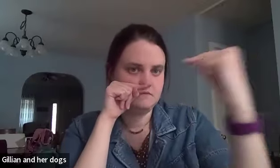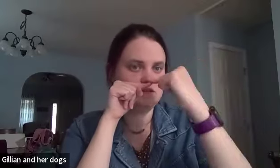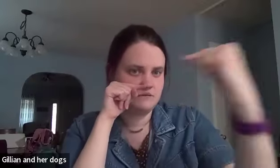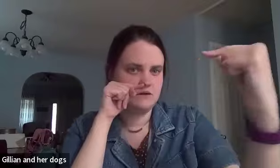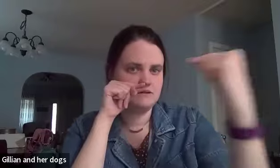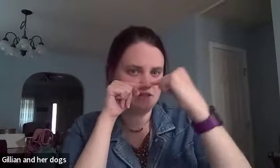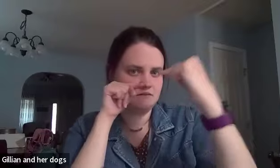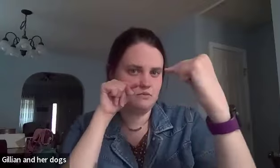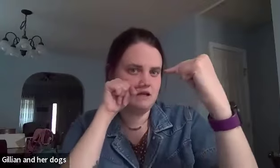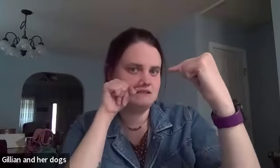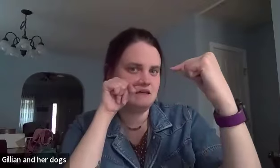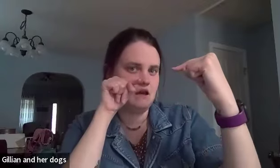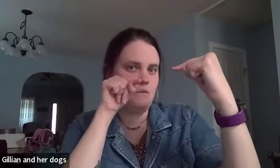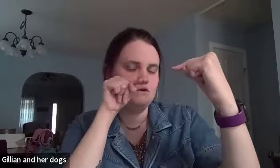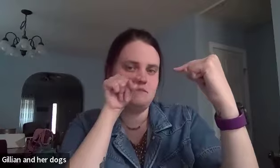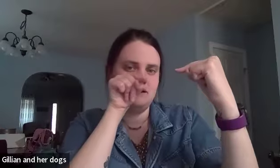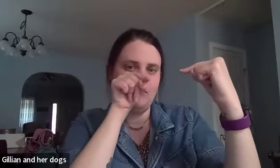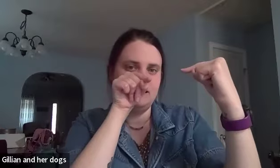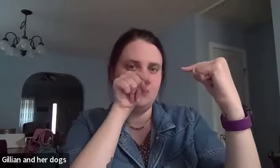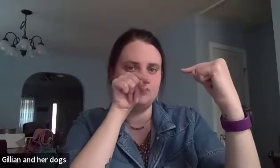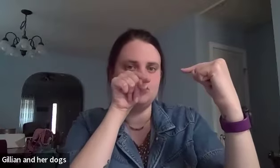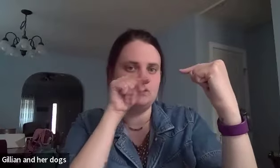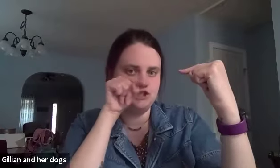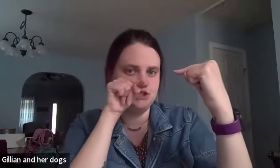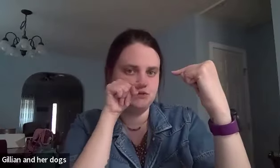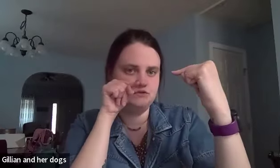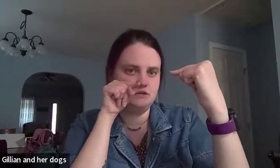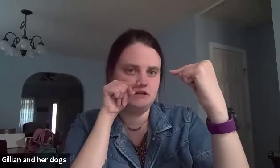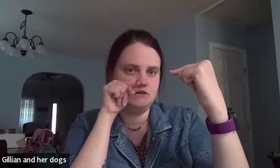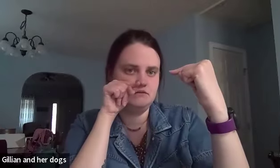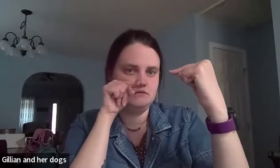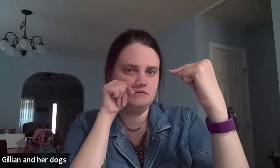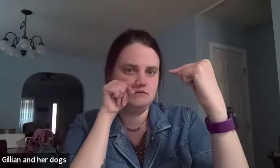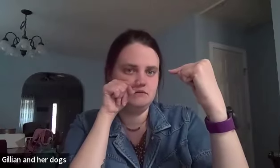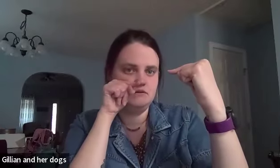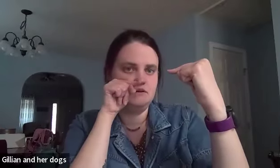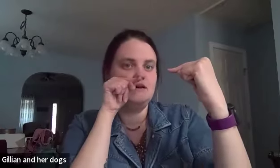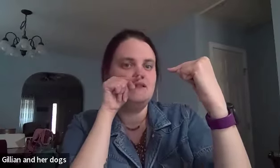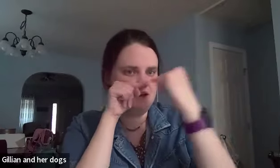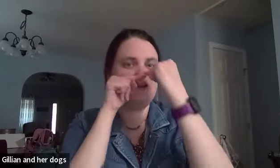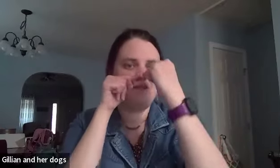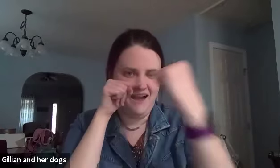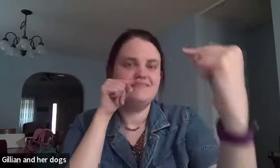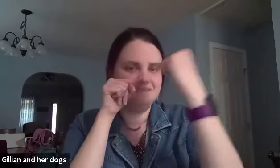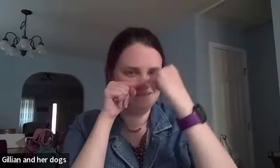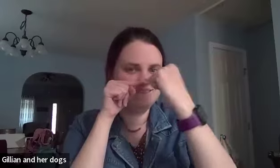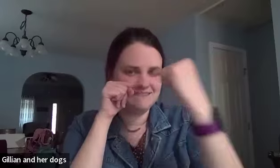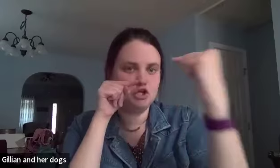You see what I see? Where it's like almost, I'm like pointing almost towards you, sort of deal. There you go. Yeah.